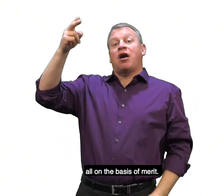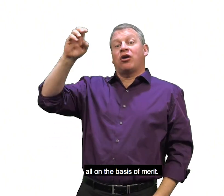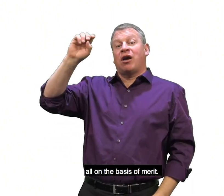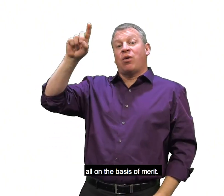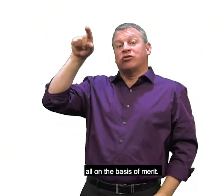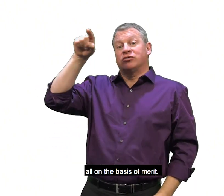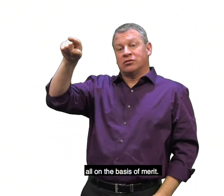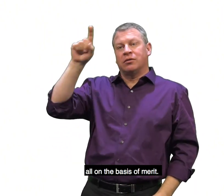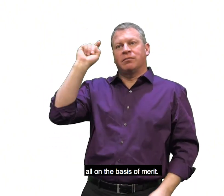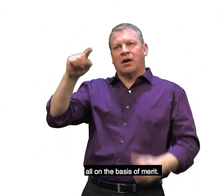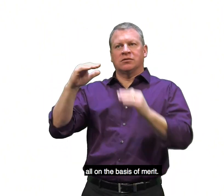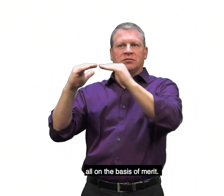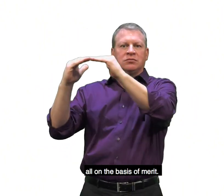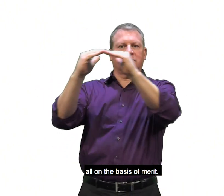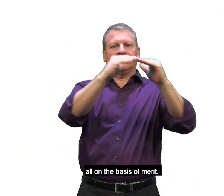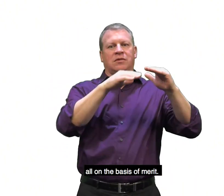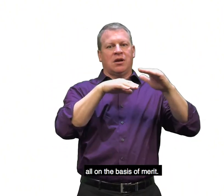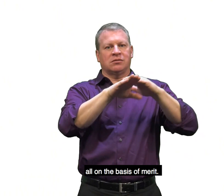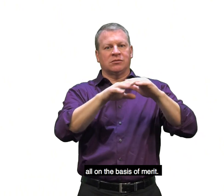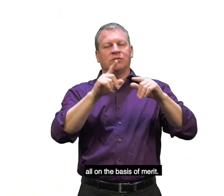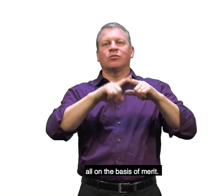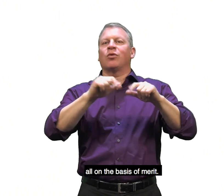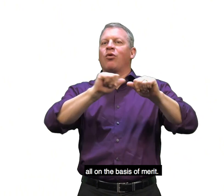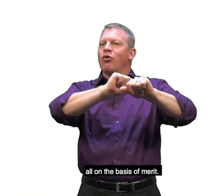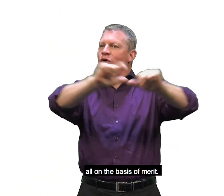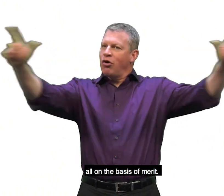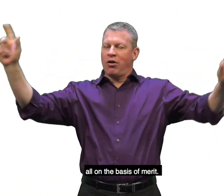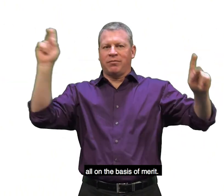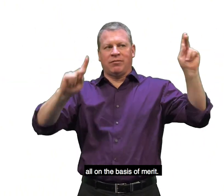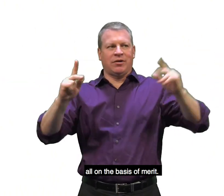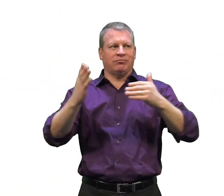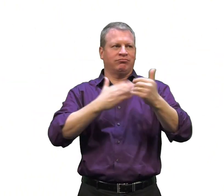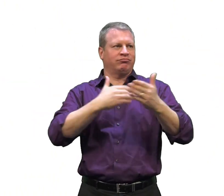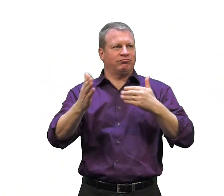to all on the basis of merit.